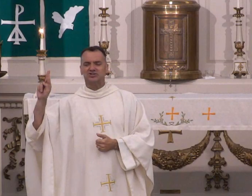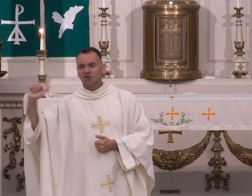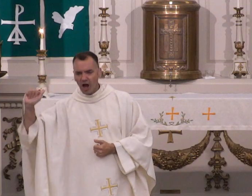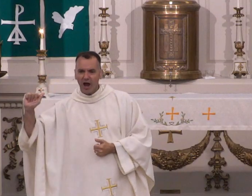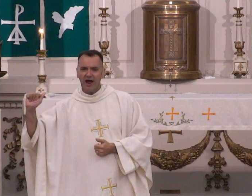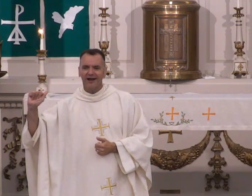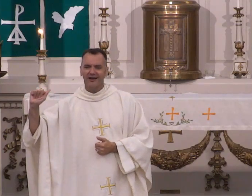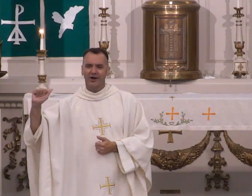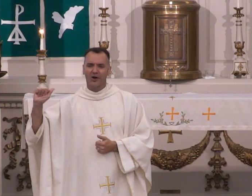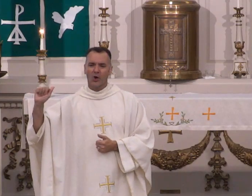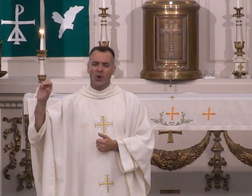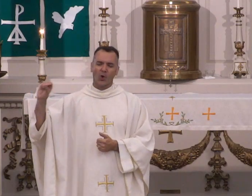she heard this voice that said,